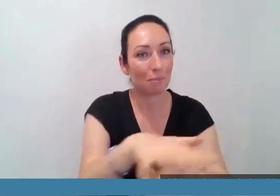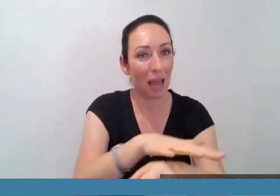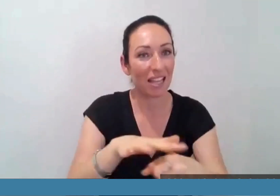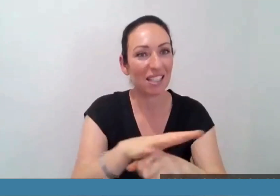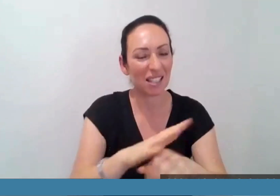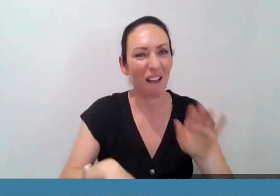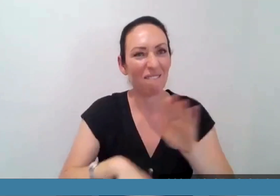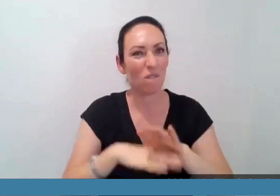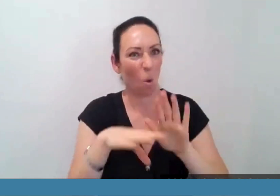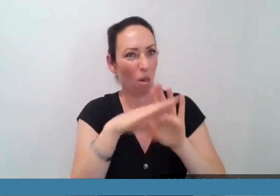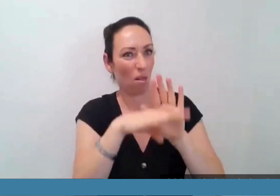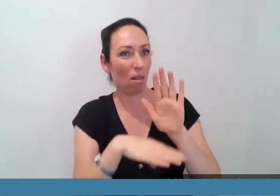industry.